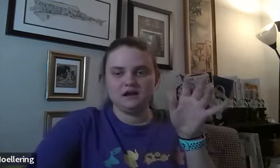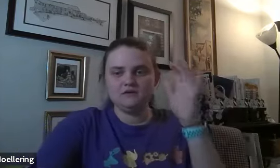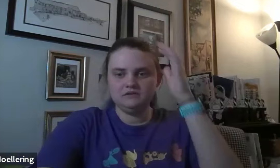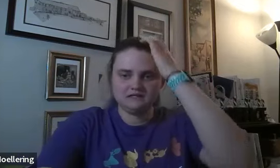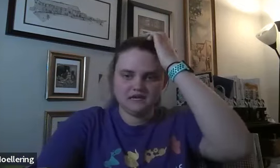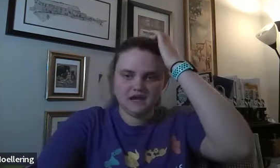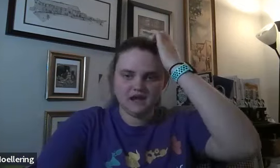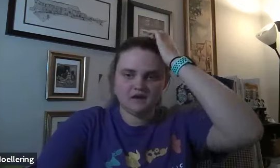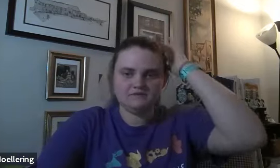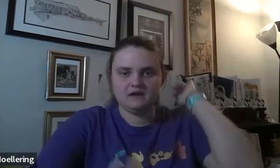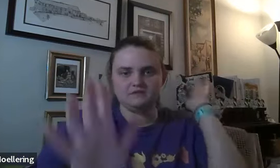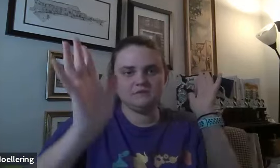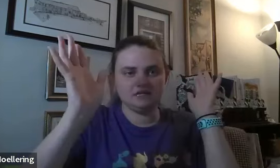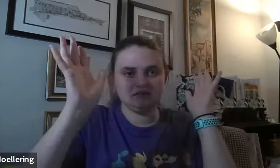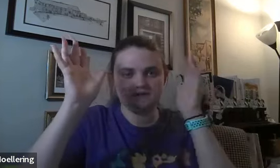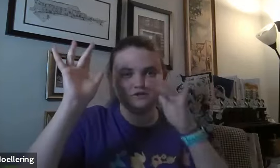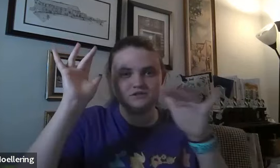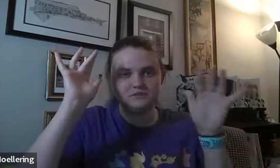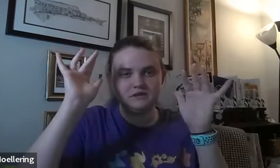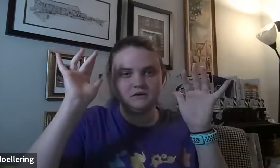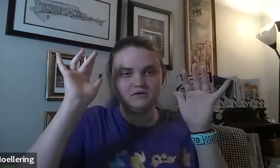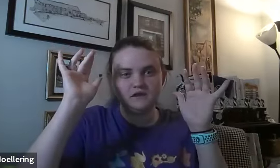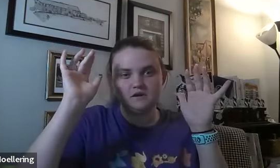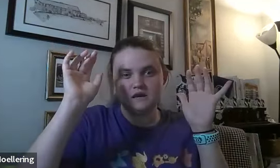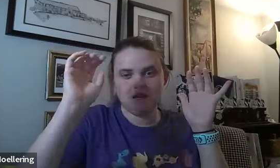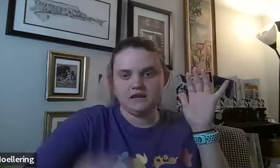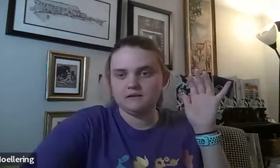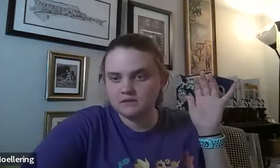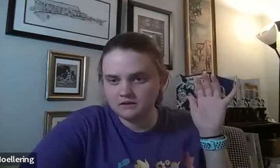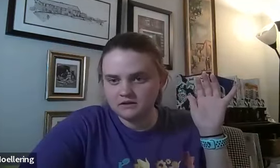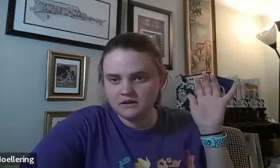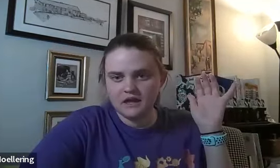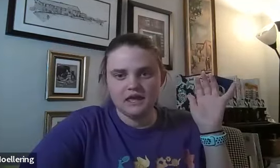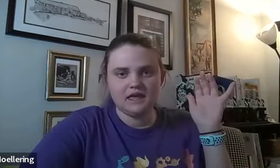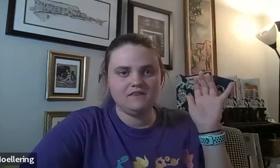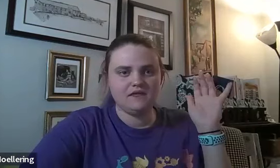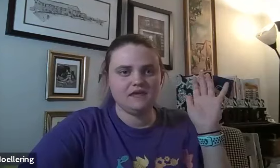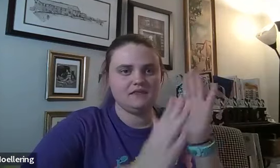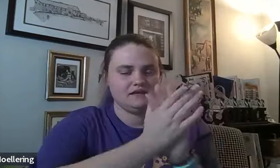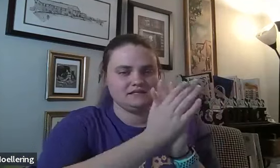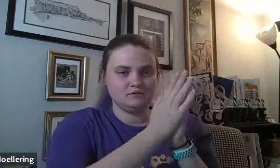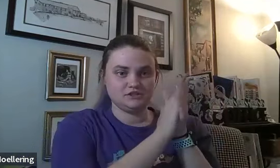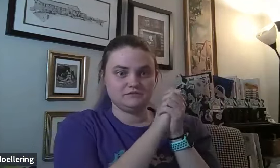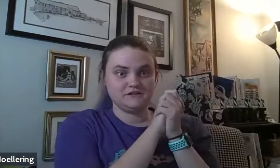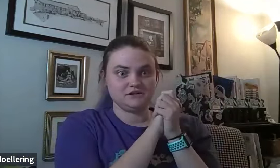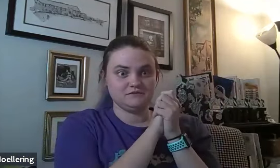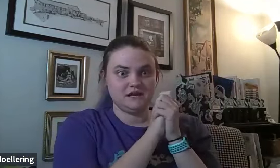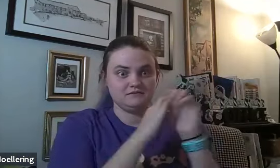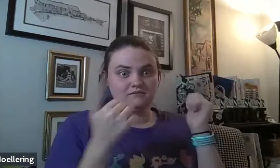now let's have everybody finger spell their name. And then, like I said, we should finish off with that. All